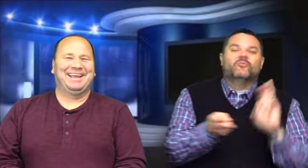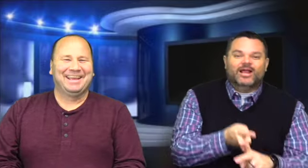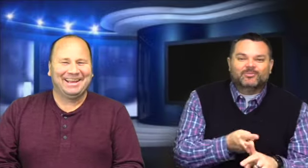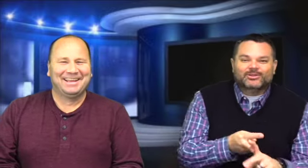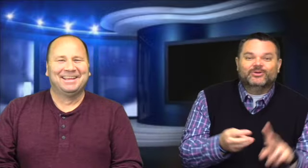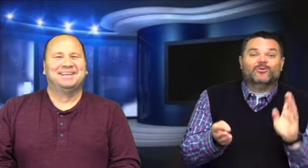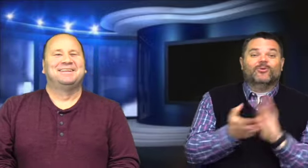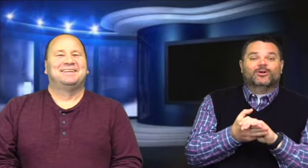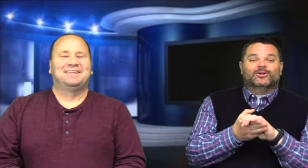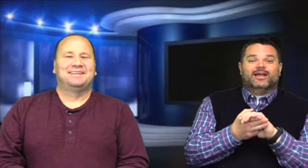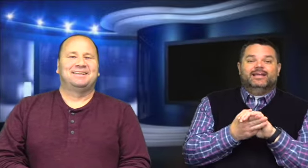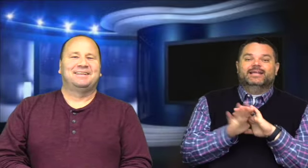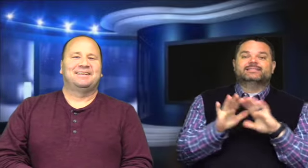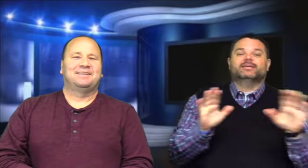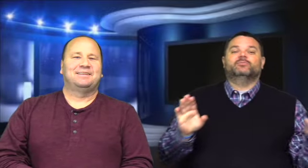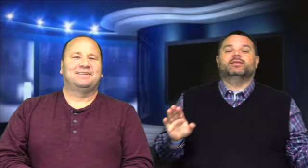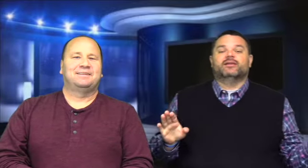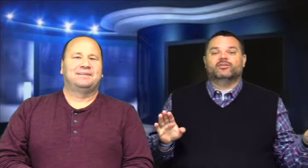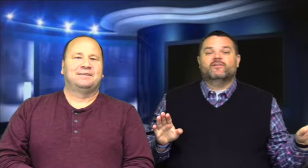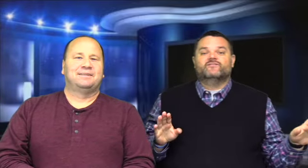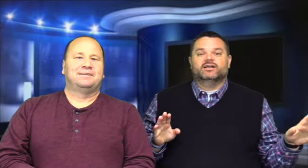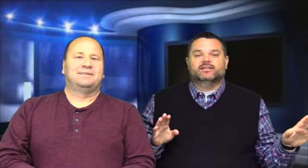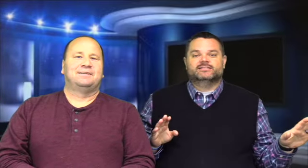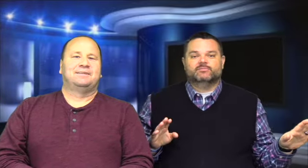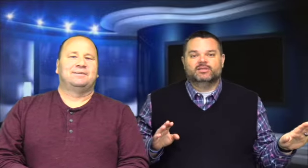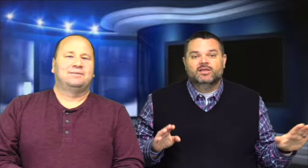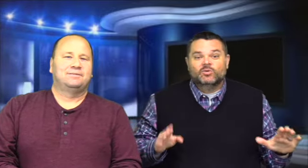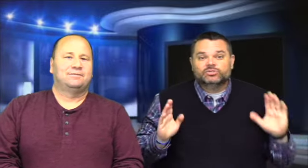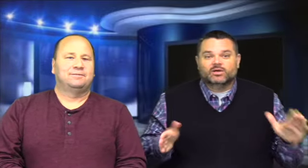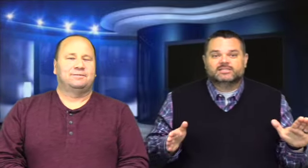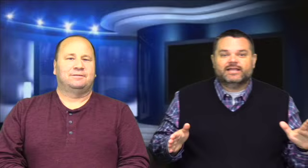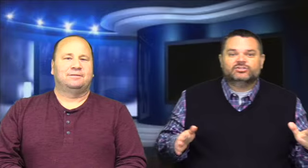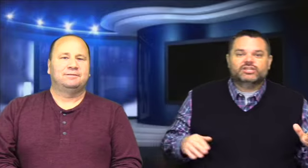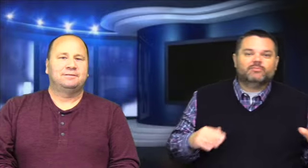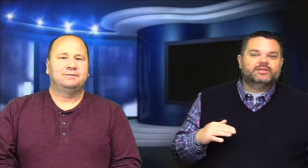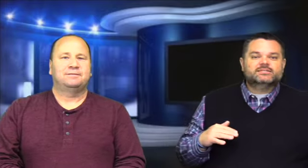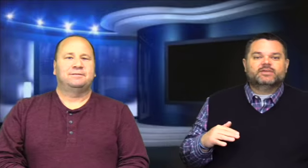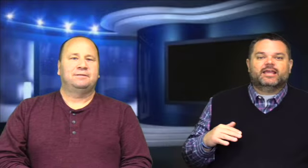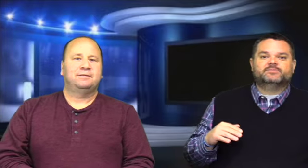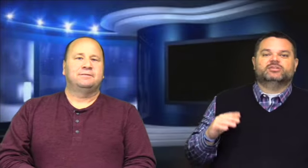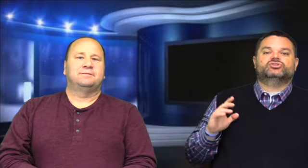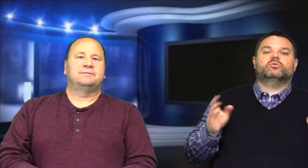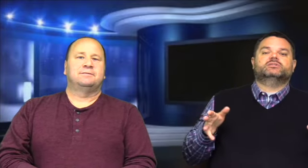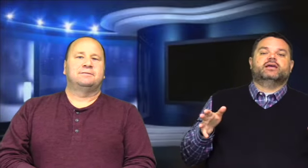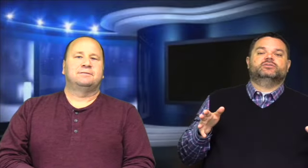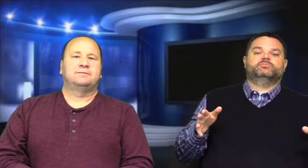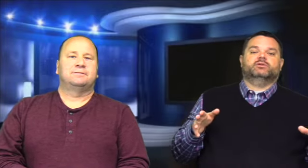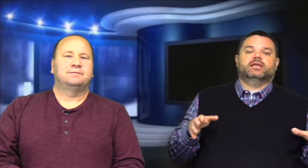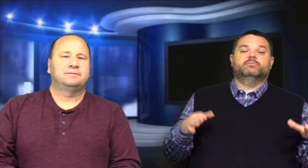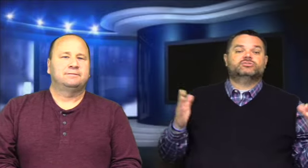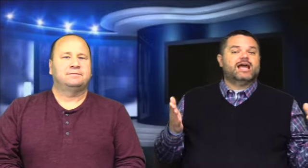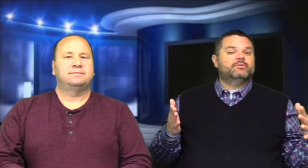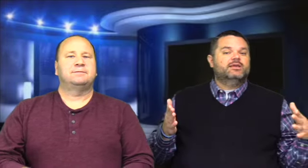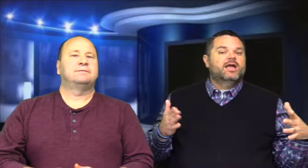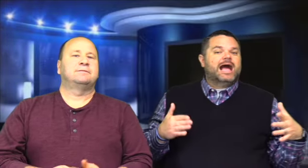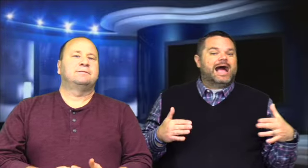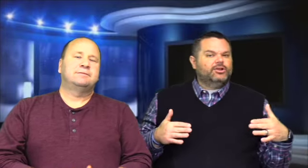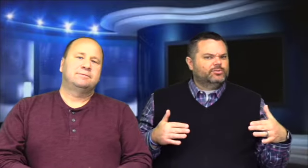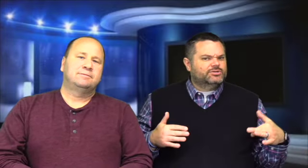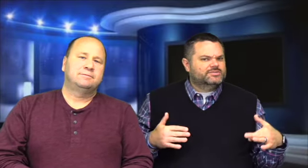wear blue or gray. It's going to be another fun assembly. We'll do our Tiger chant, play some games, and show our Tiger spirit. And Mr. Abby, I heard we're doing